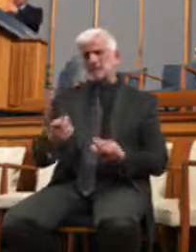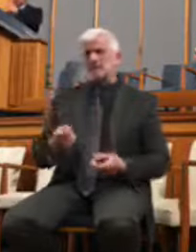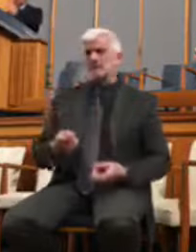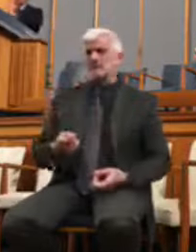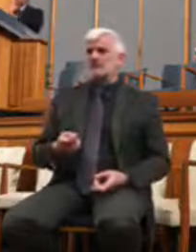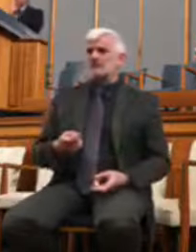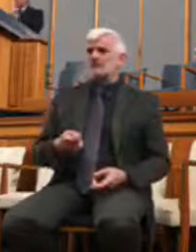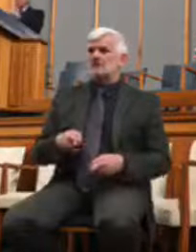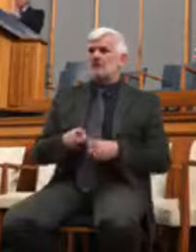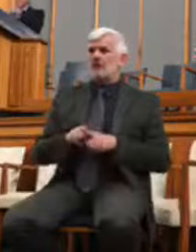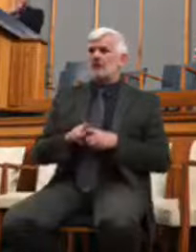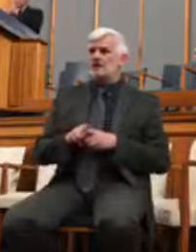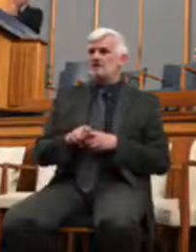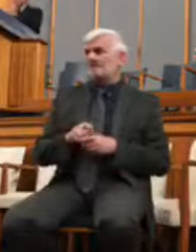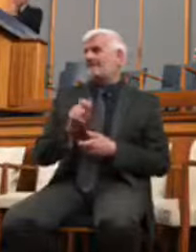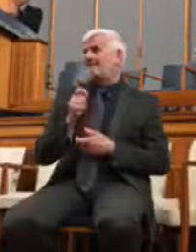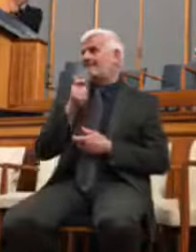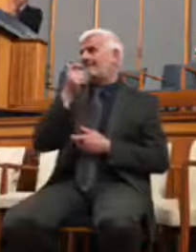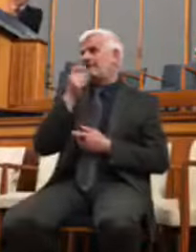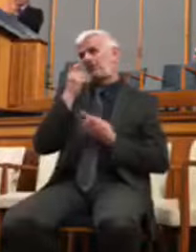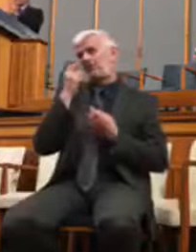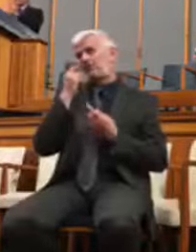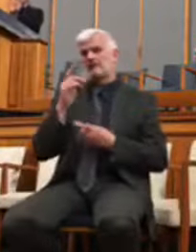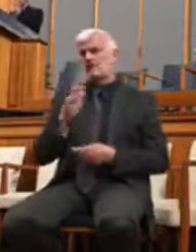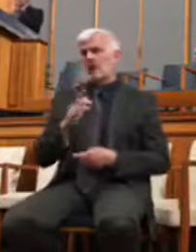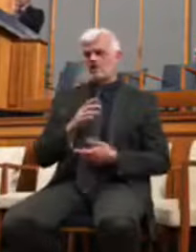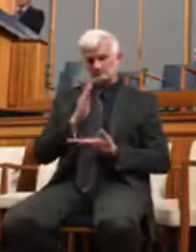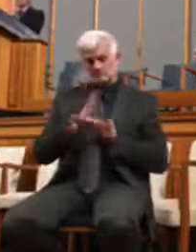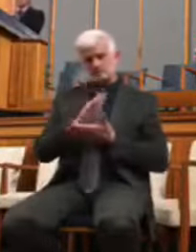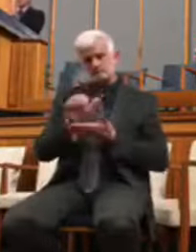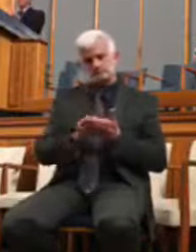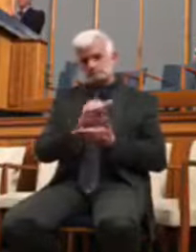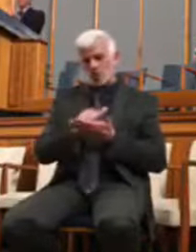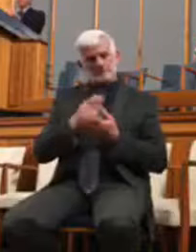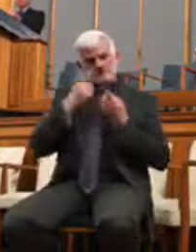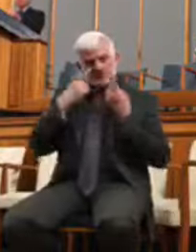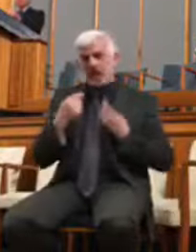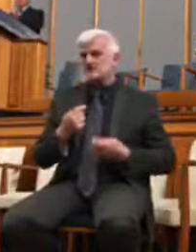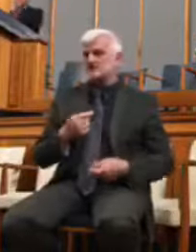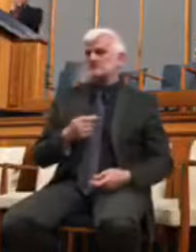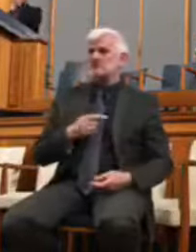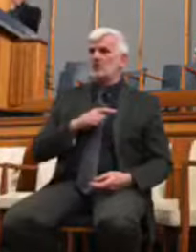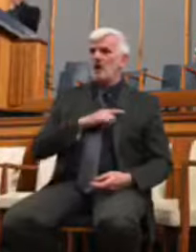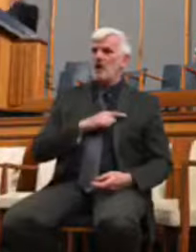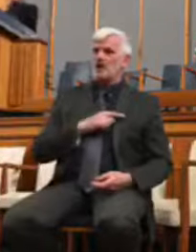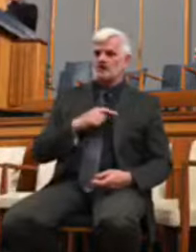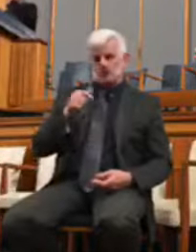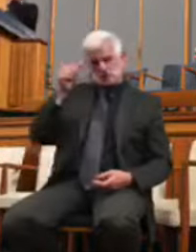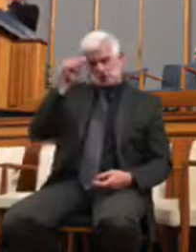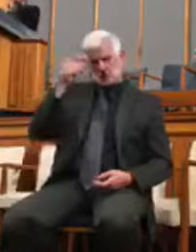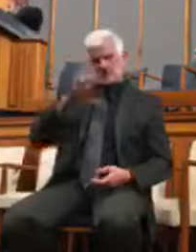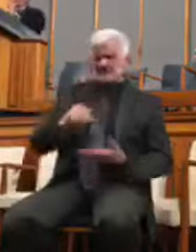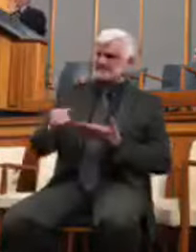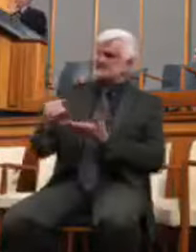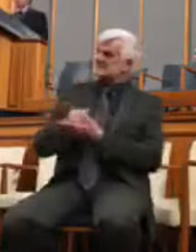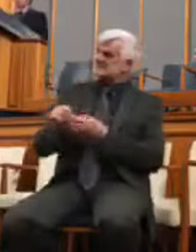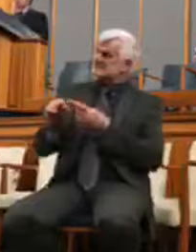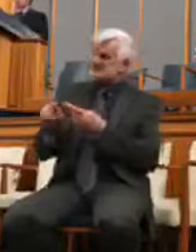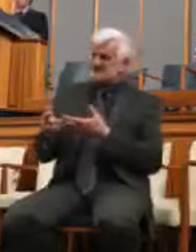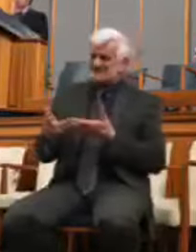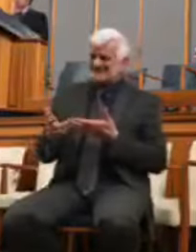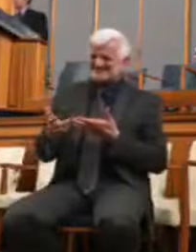were sincere, because he knew that he has sinned against the Lord Jesus Christ, and now he wants to turn to the Lord